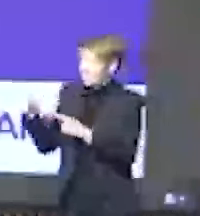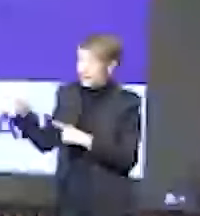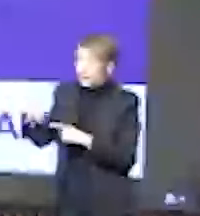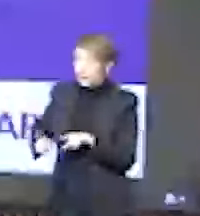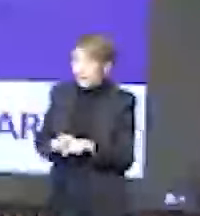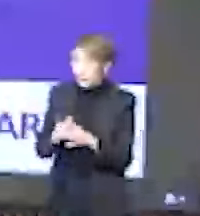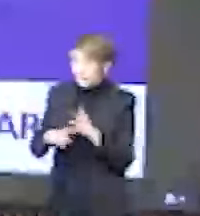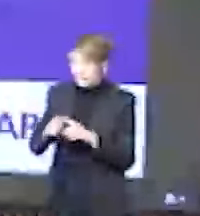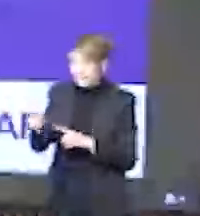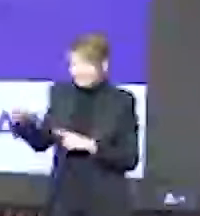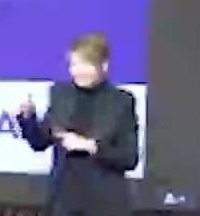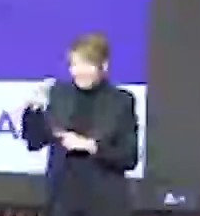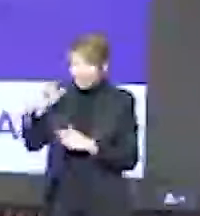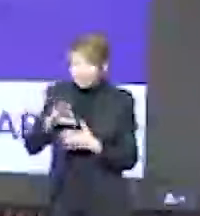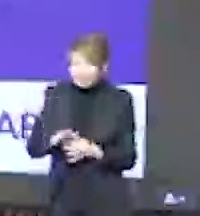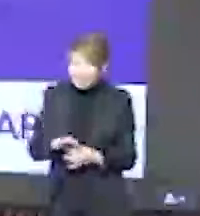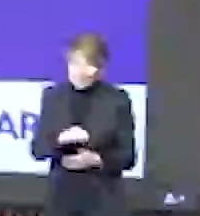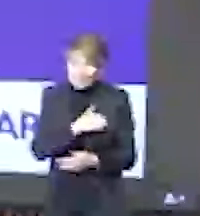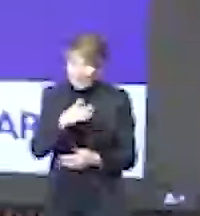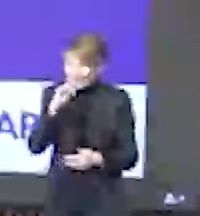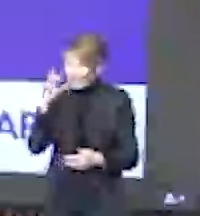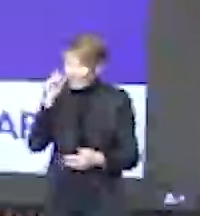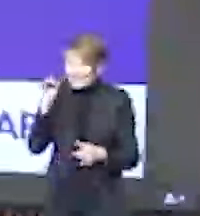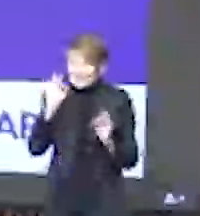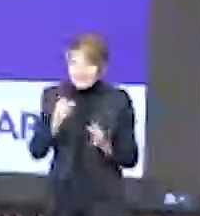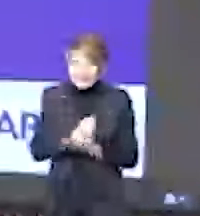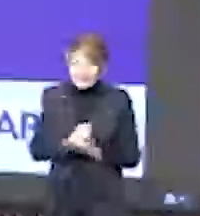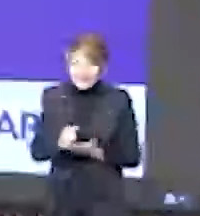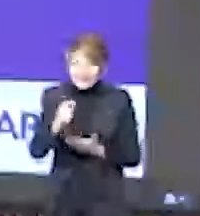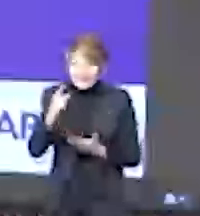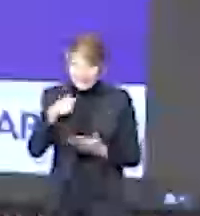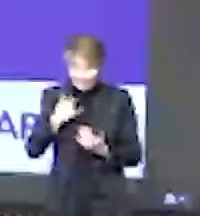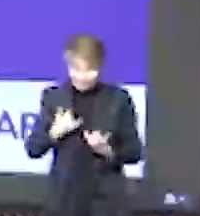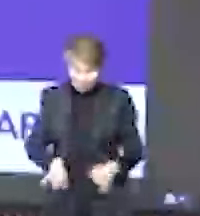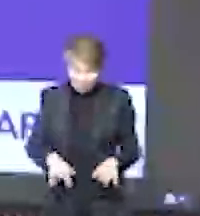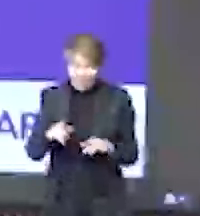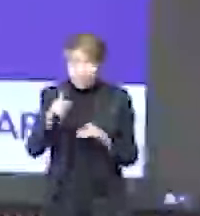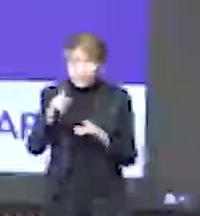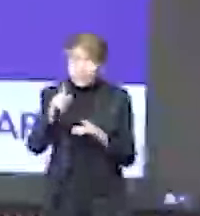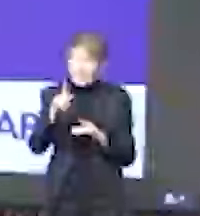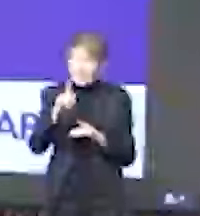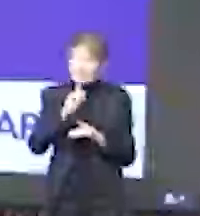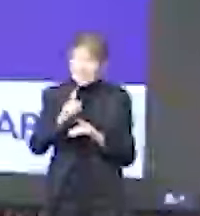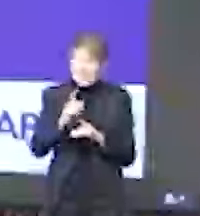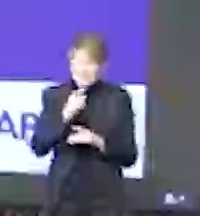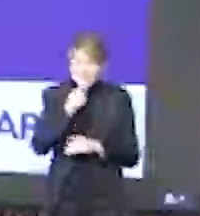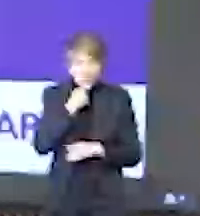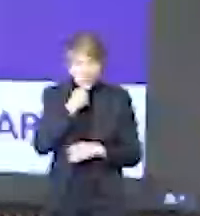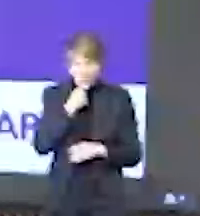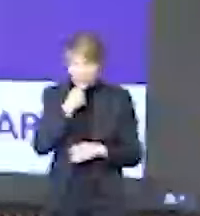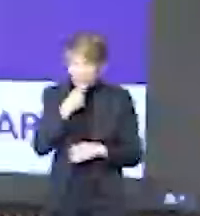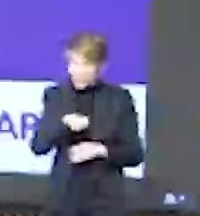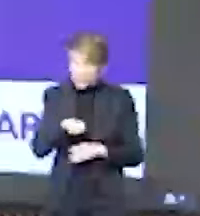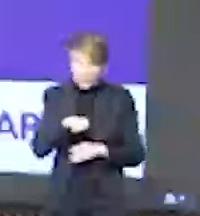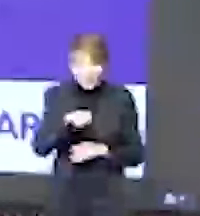for that question we heard this morning, I'm not going to try and remember the exact figure because I'll get it wrong, but about the very small number of